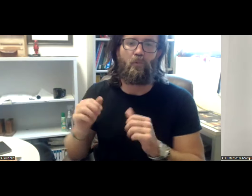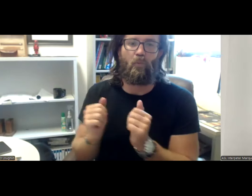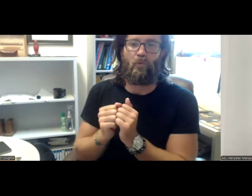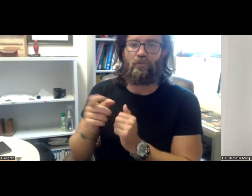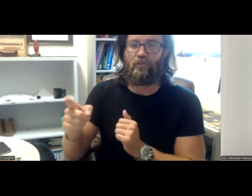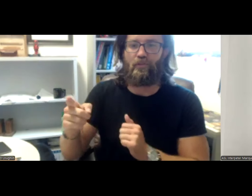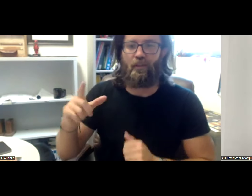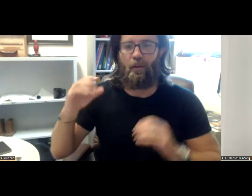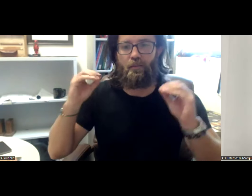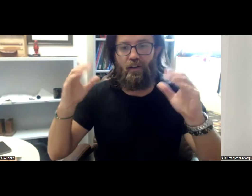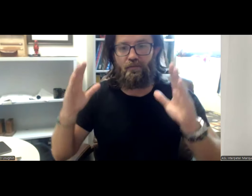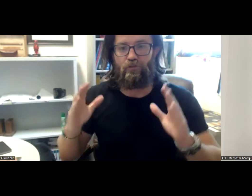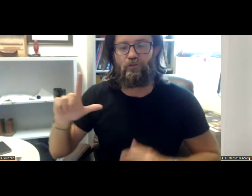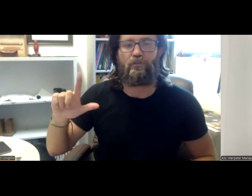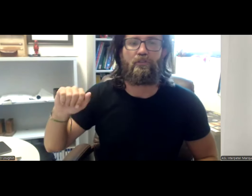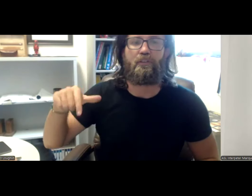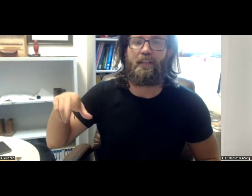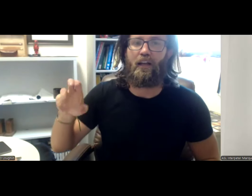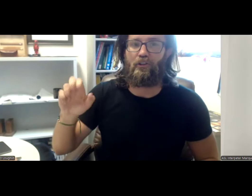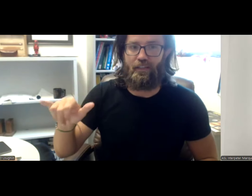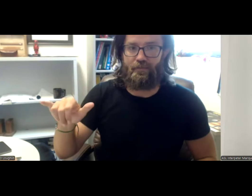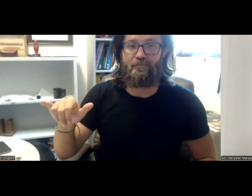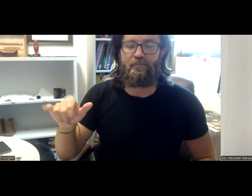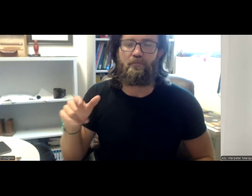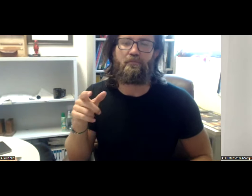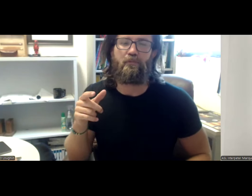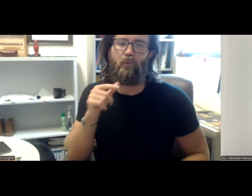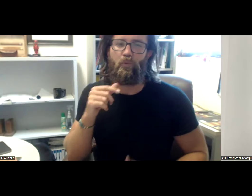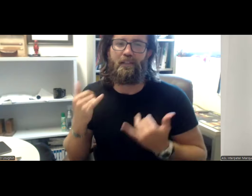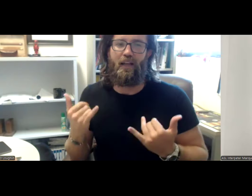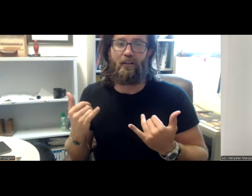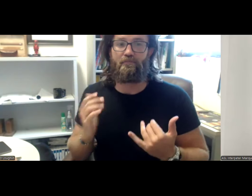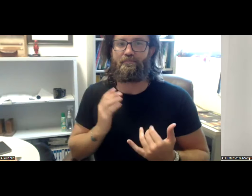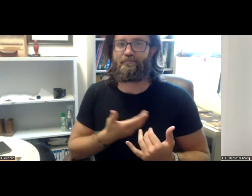supplemental lab course, and it's online with Professor LeQuay,